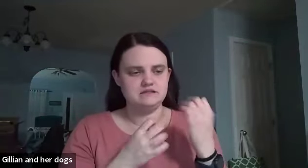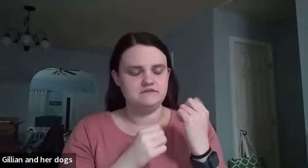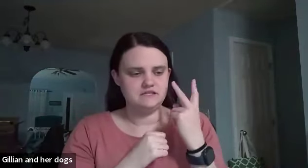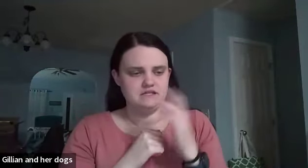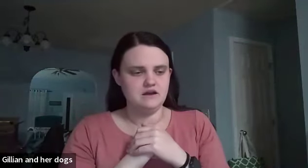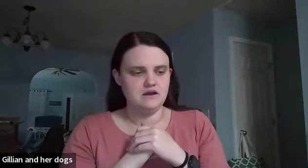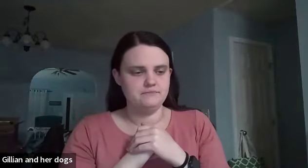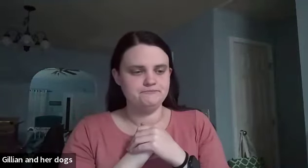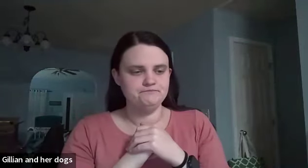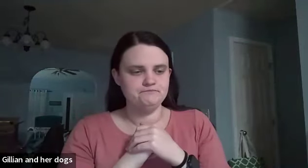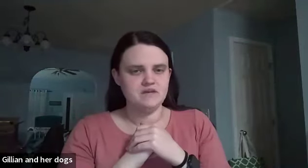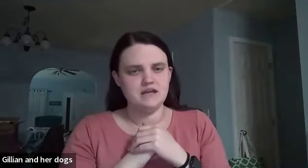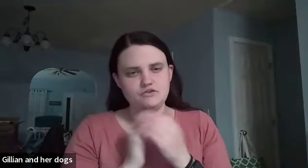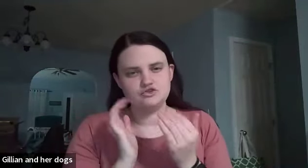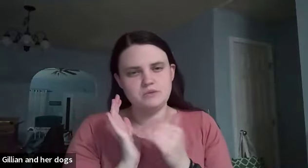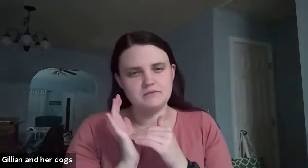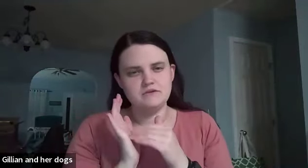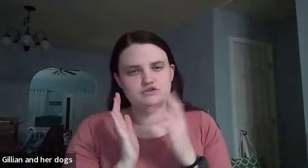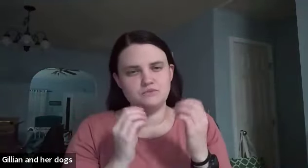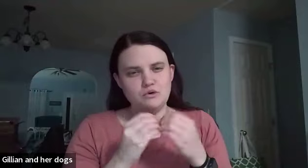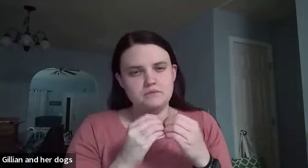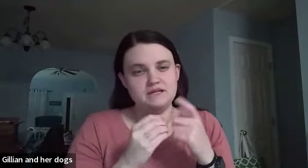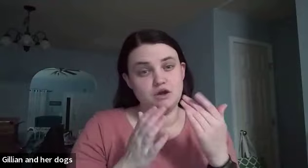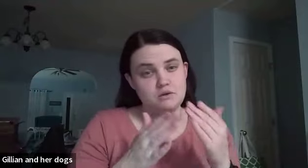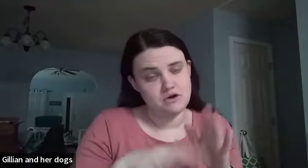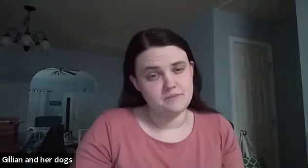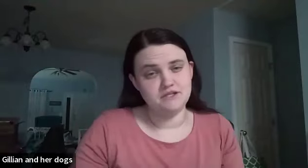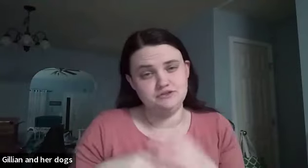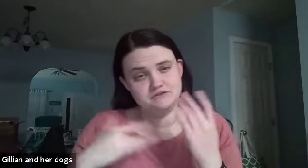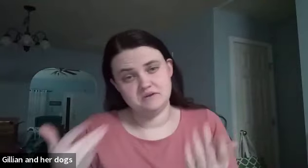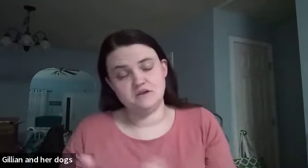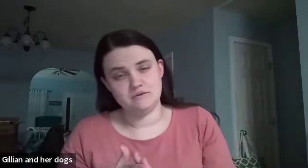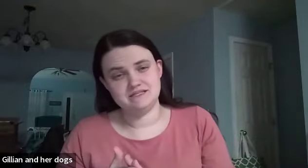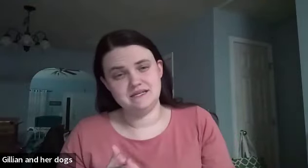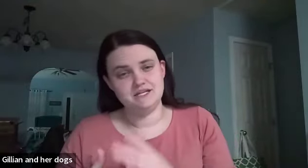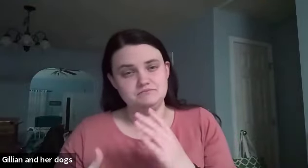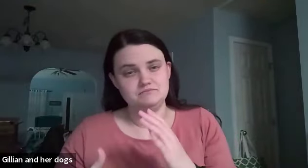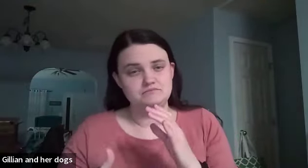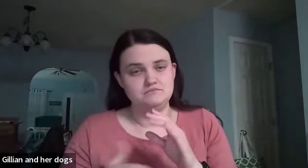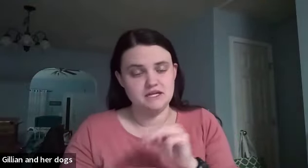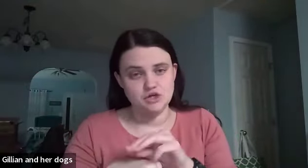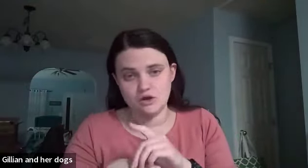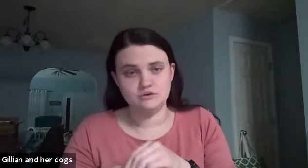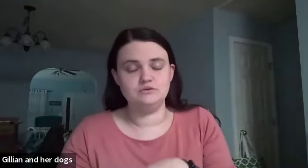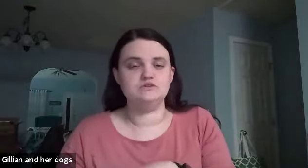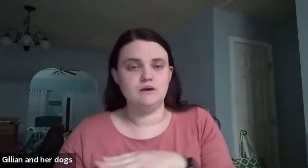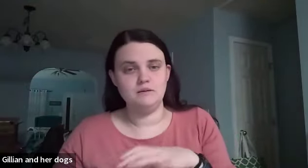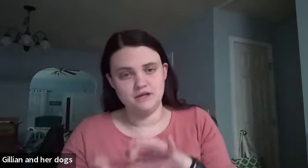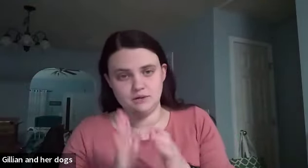I've seen. Again, those are more because they are more common. You do typically always see a McDonald's or a